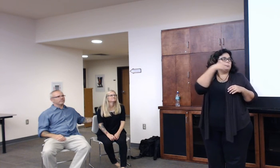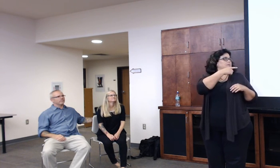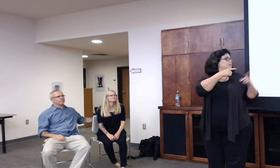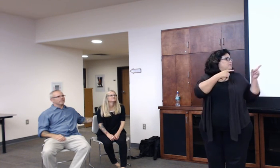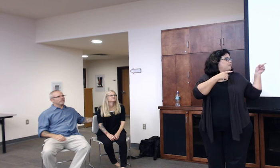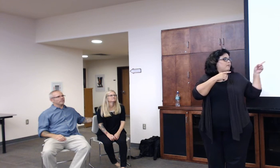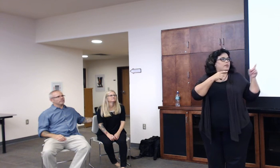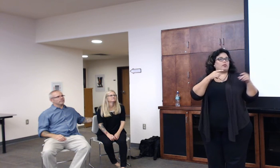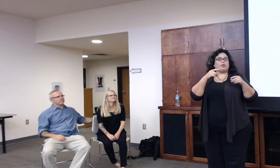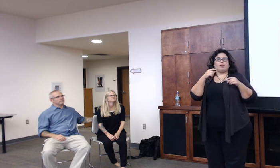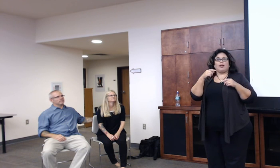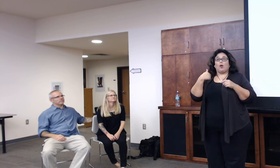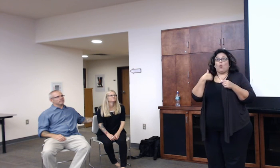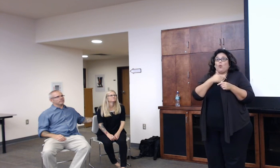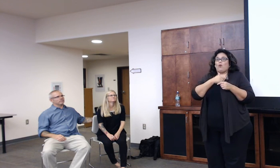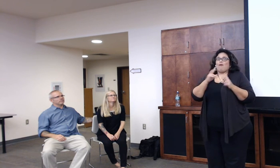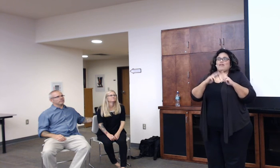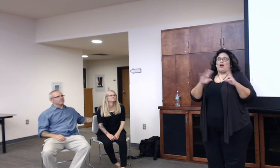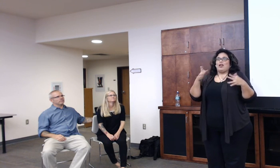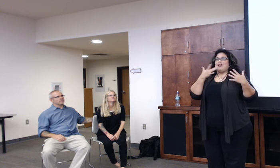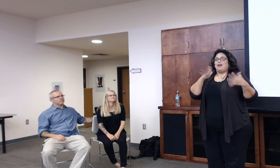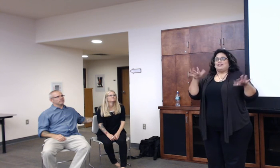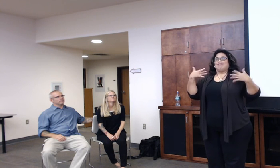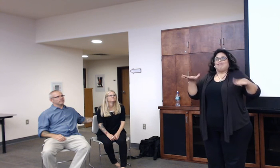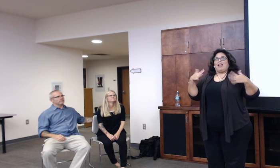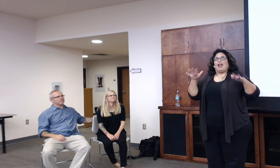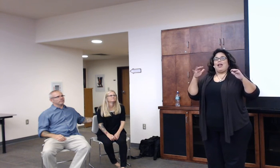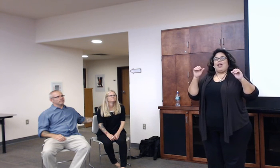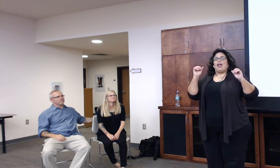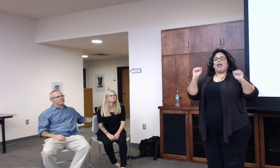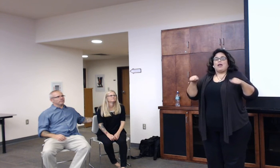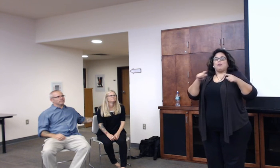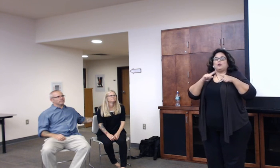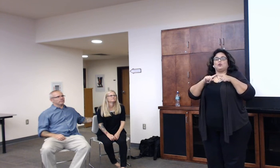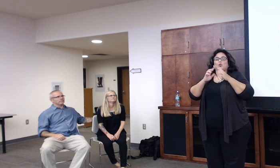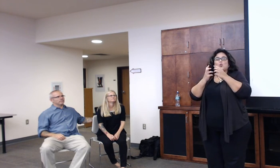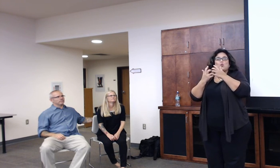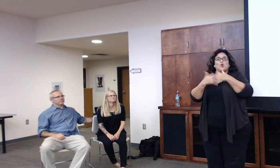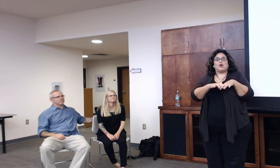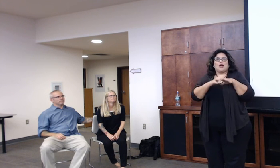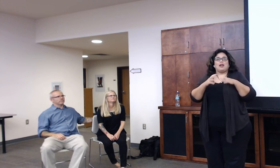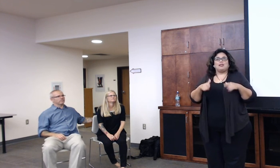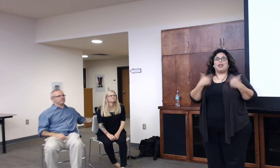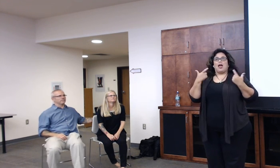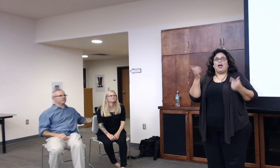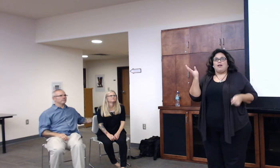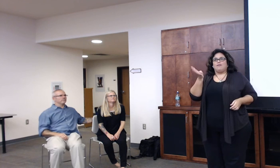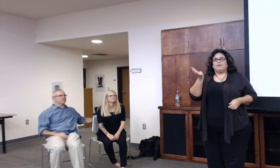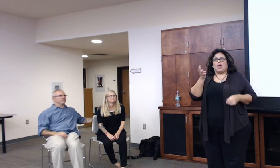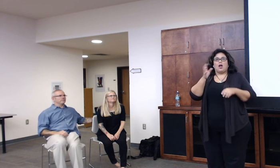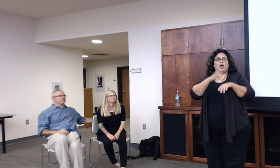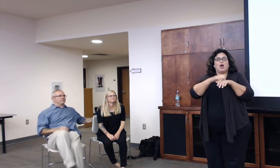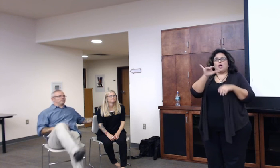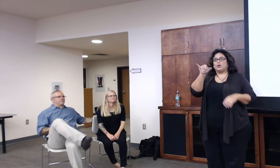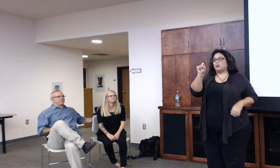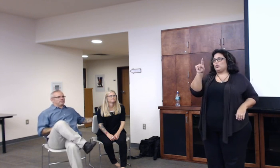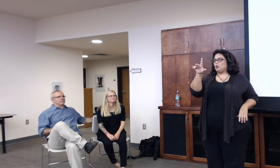know that we were very, very fortunate to be able to work out live stream. So this